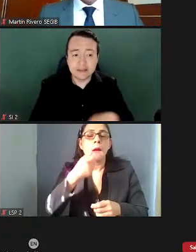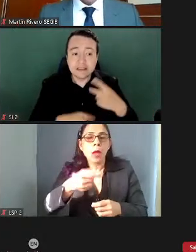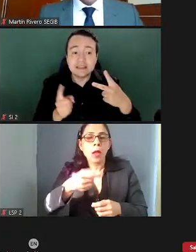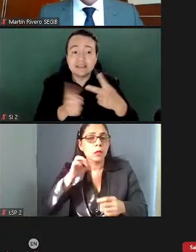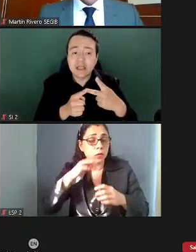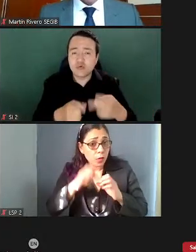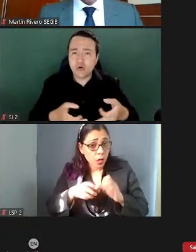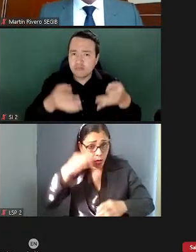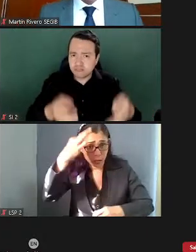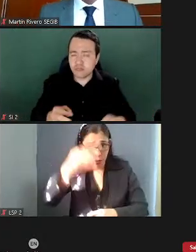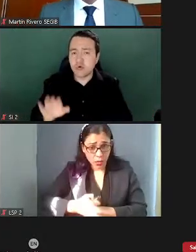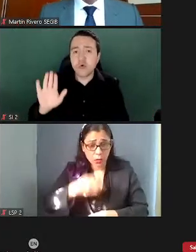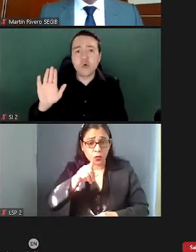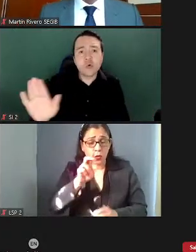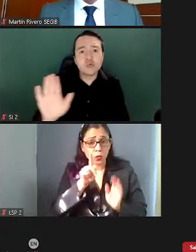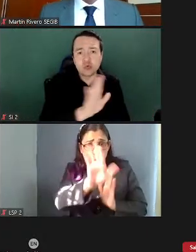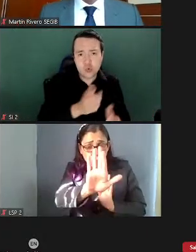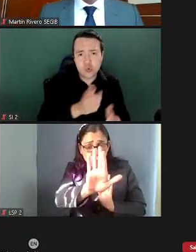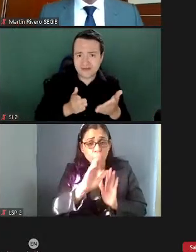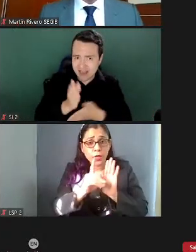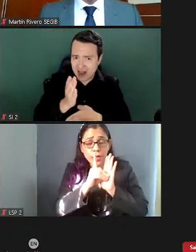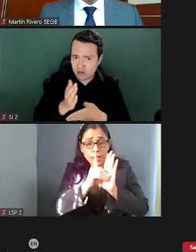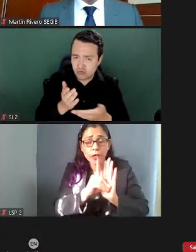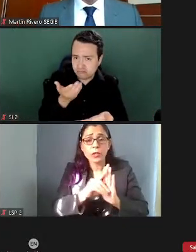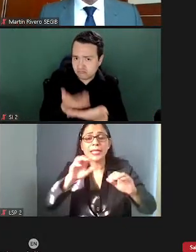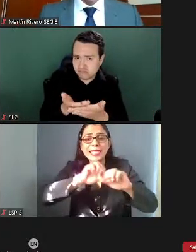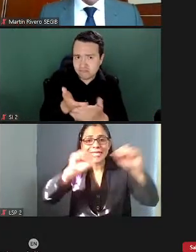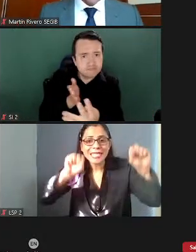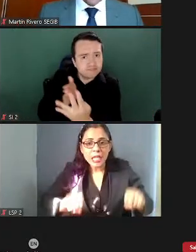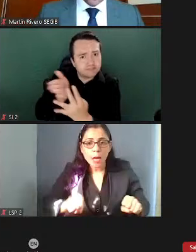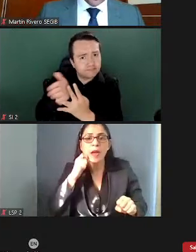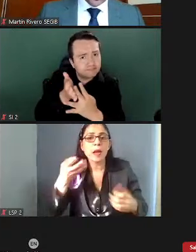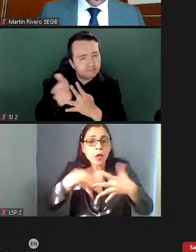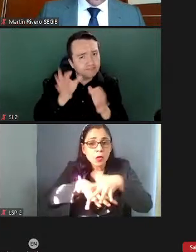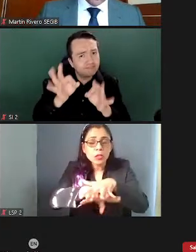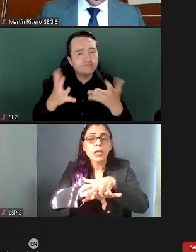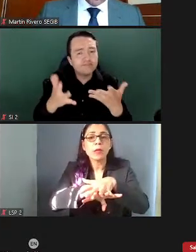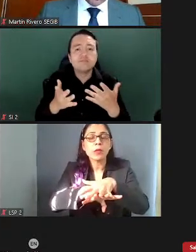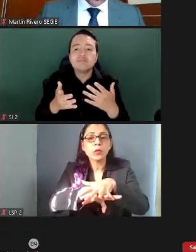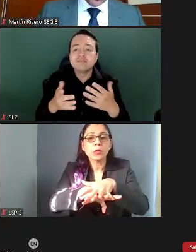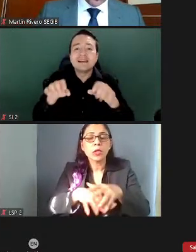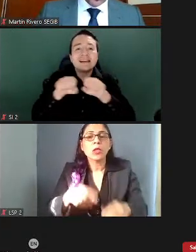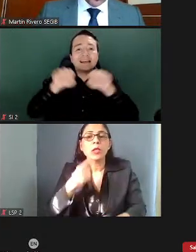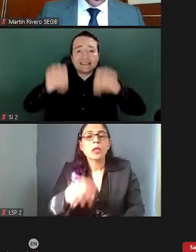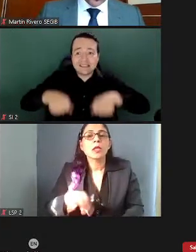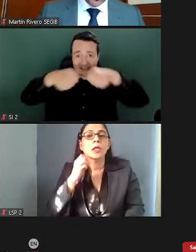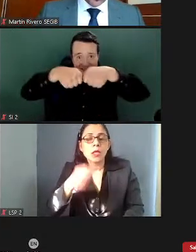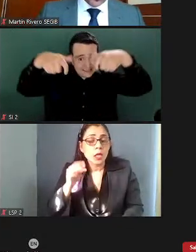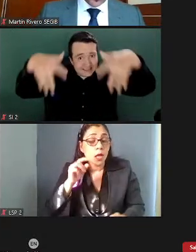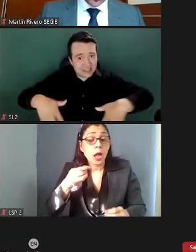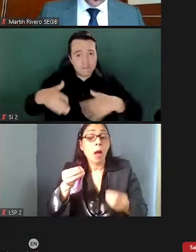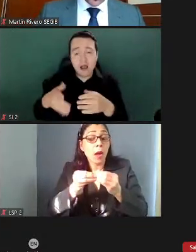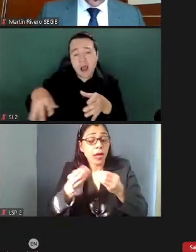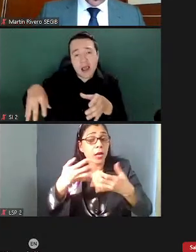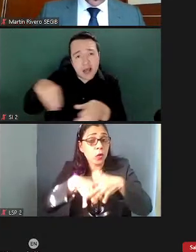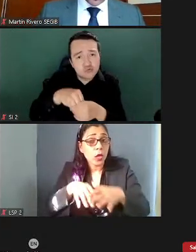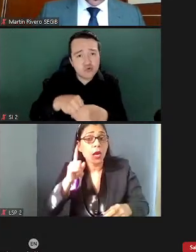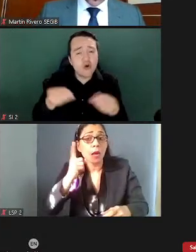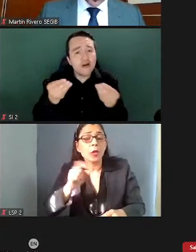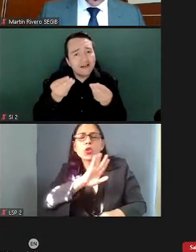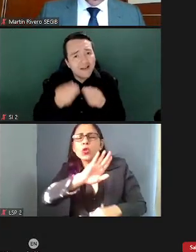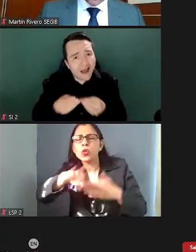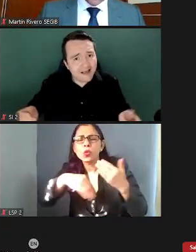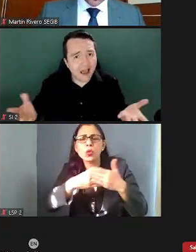warrantying the rights to an increased timely high quality